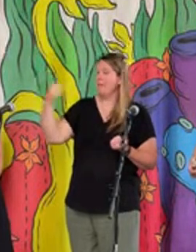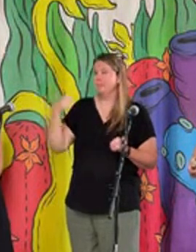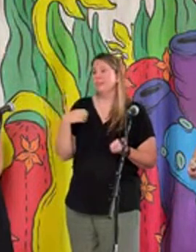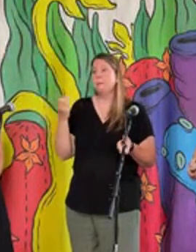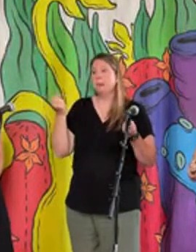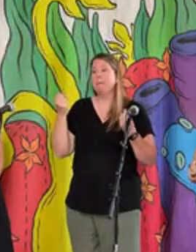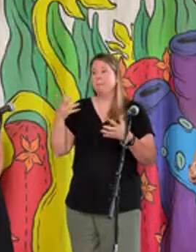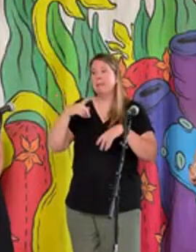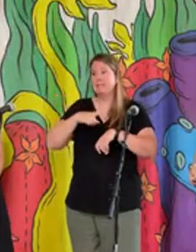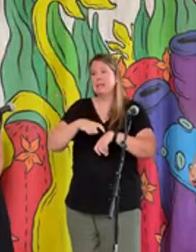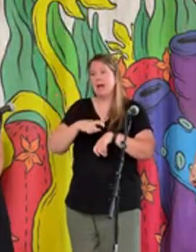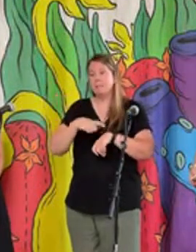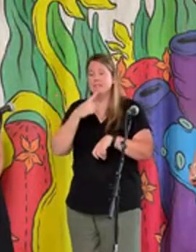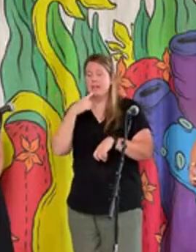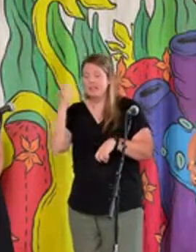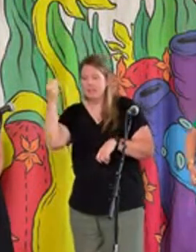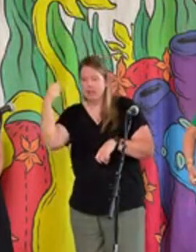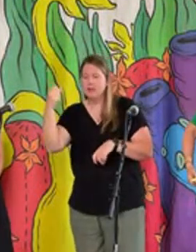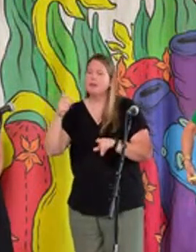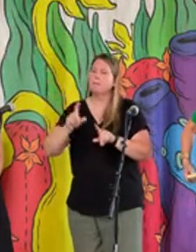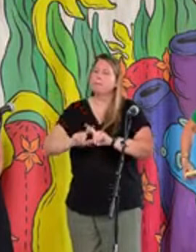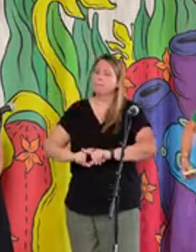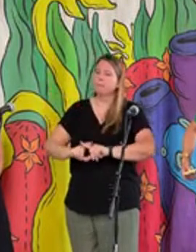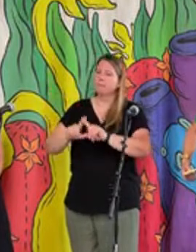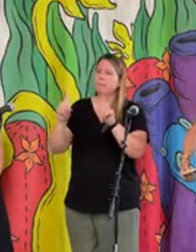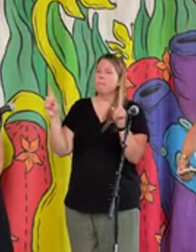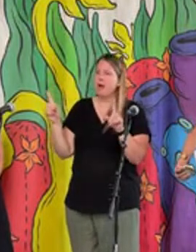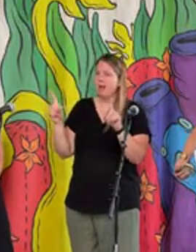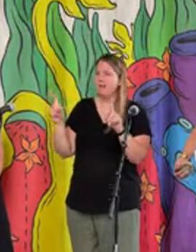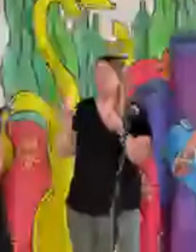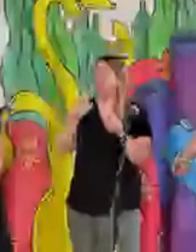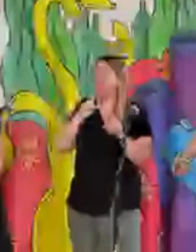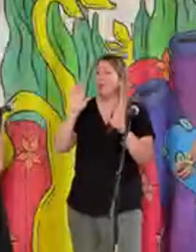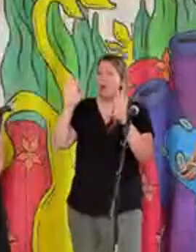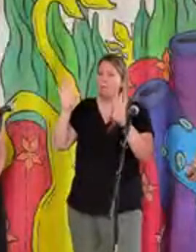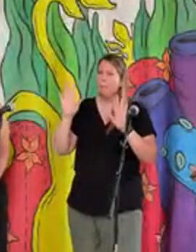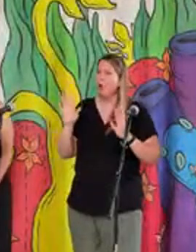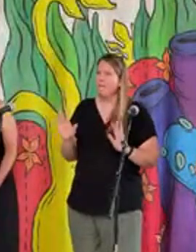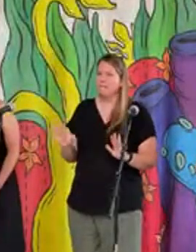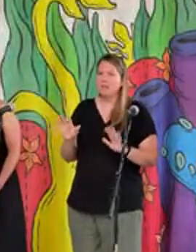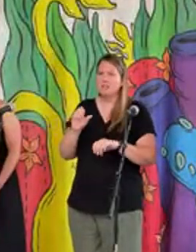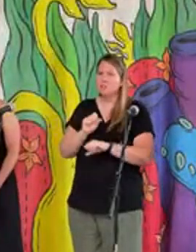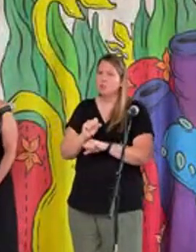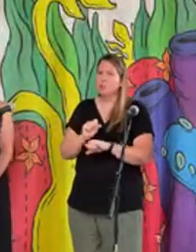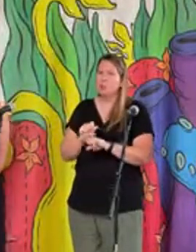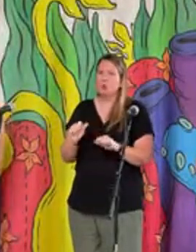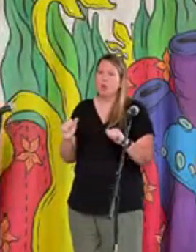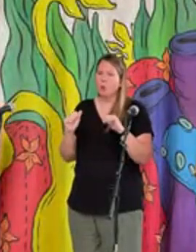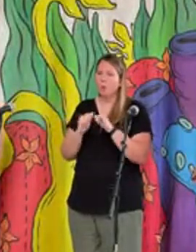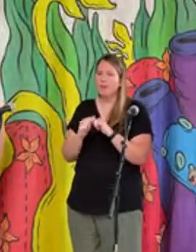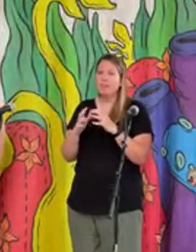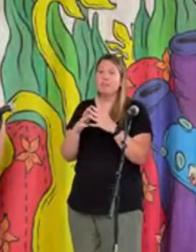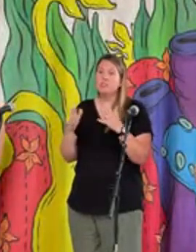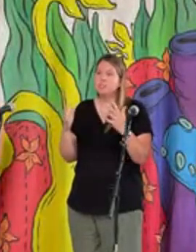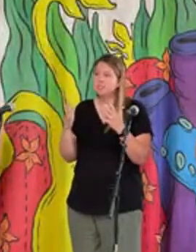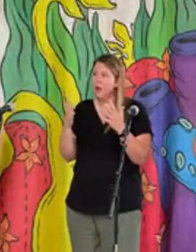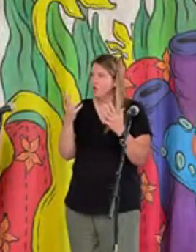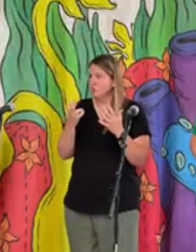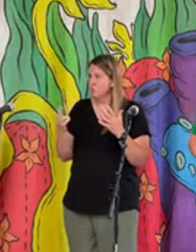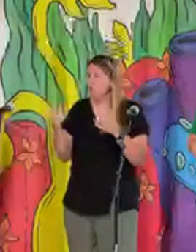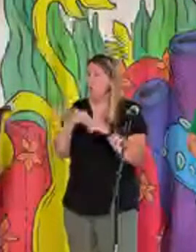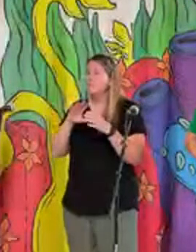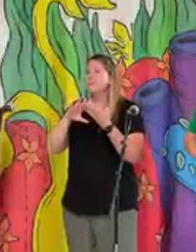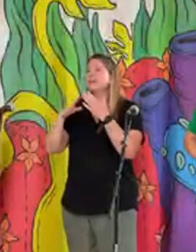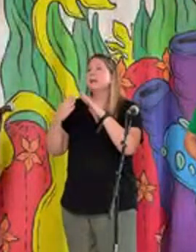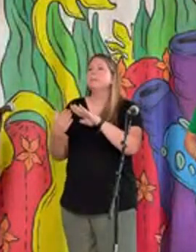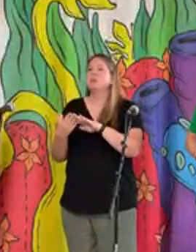many times before. And they are just marvelous to work with. And they're such a resource in our community. So